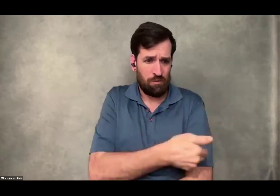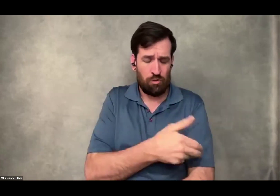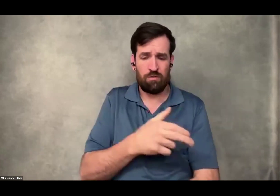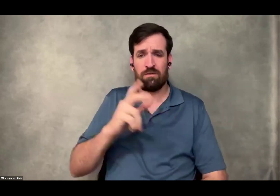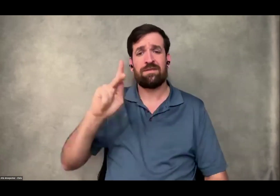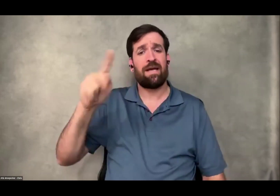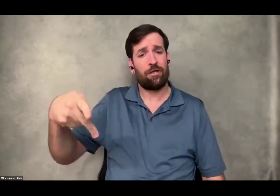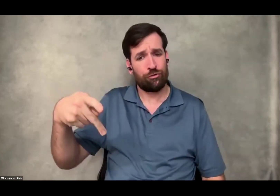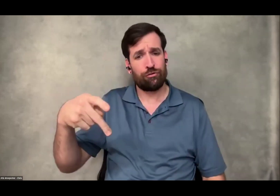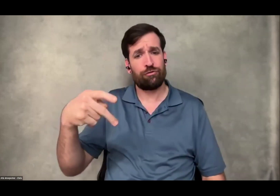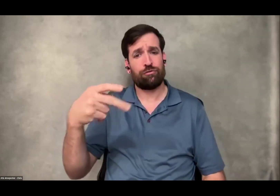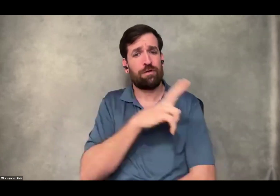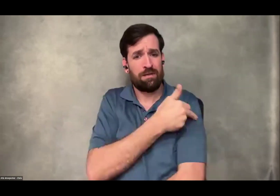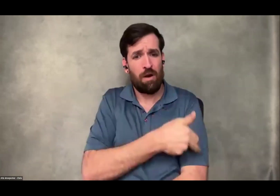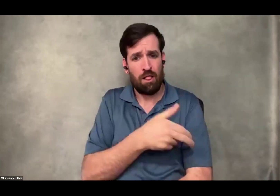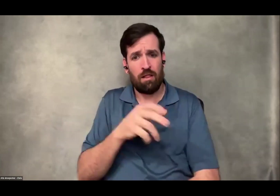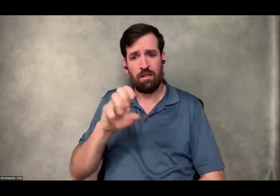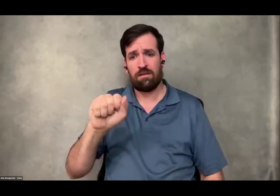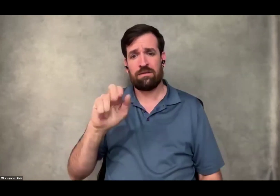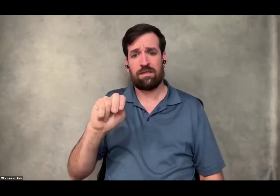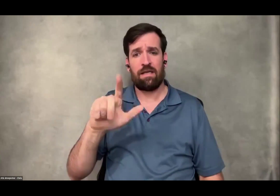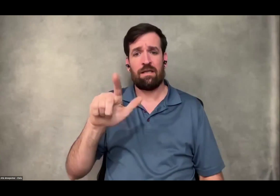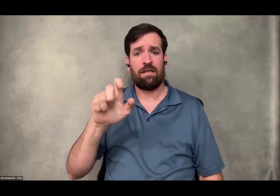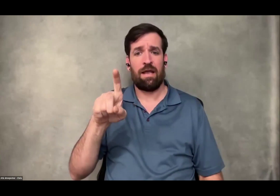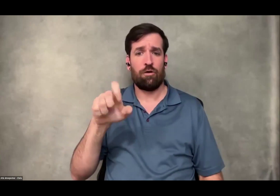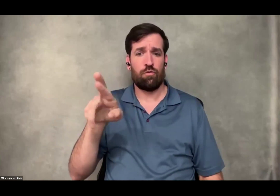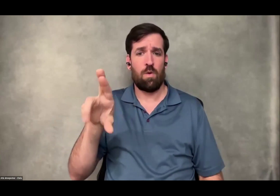Anyway, the other one was